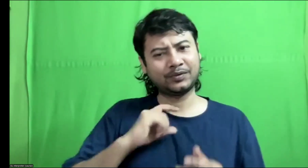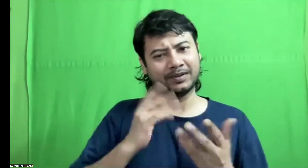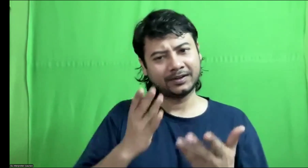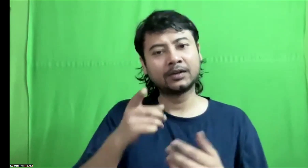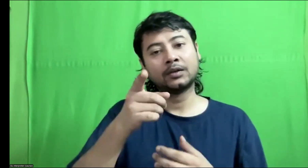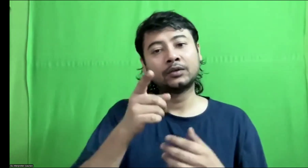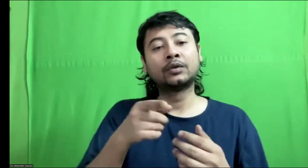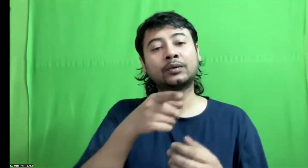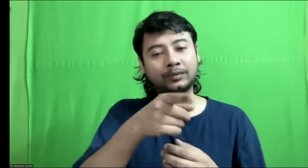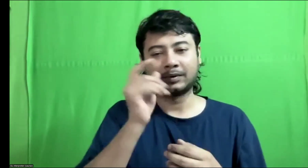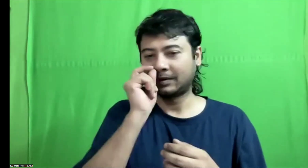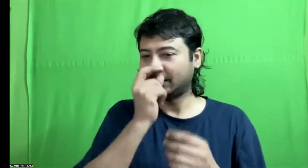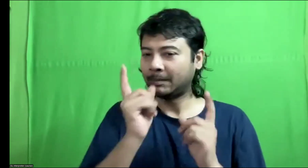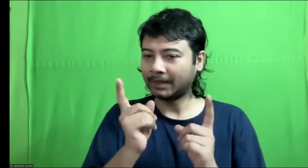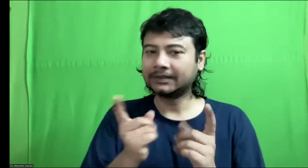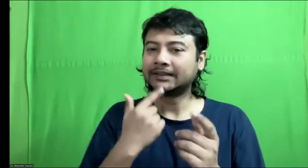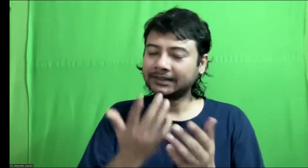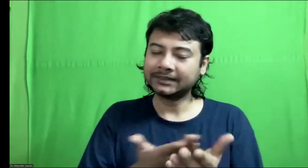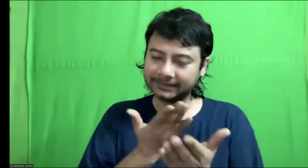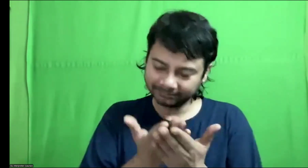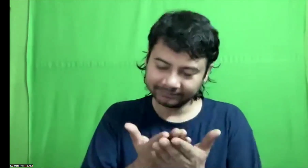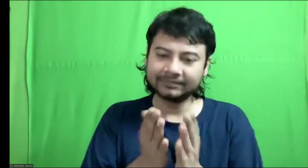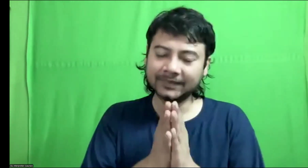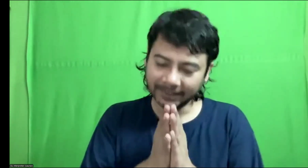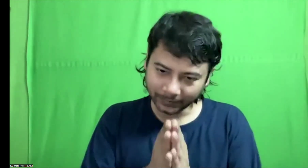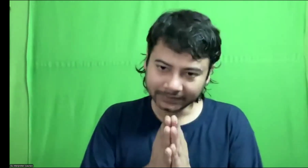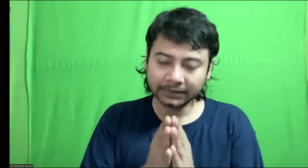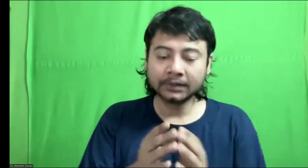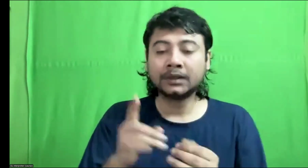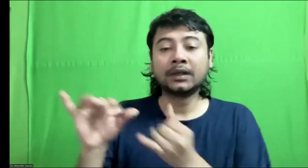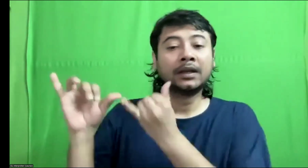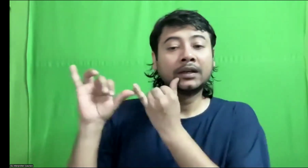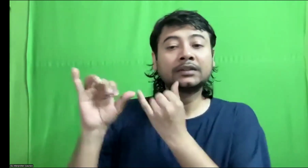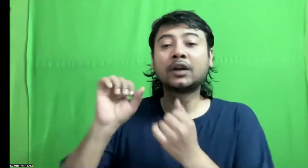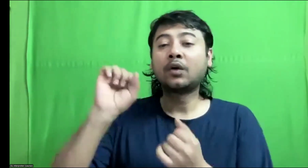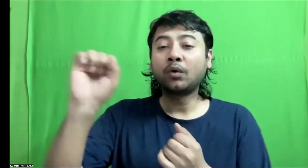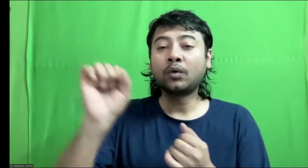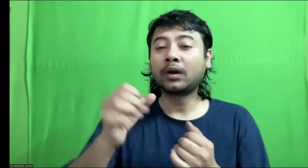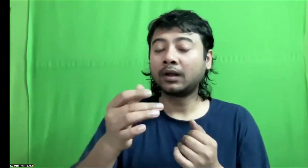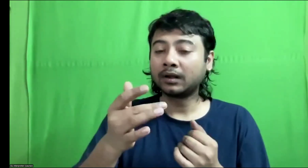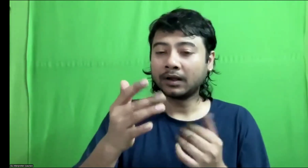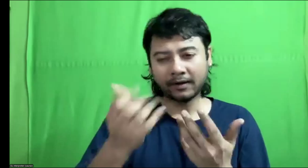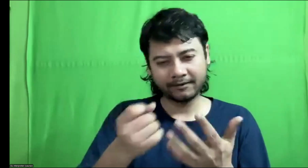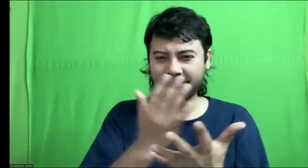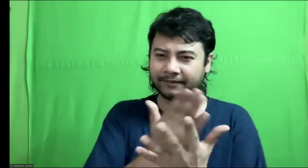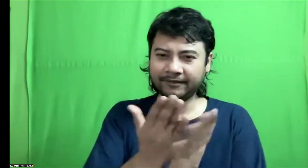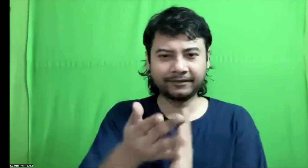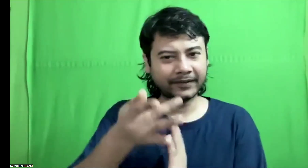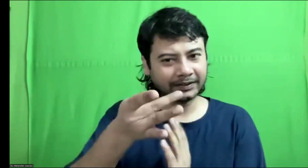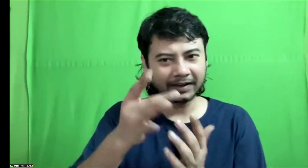try to take out this mercy of Krishna to people outside your own